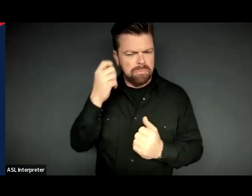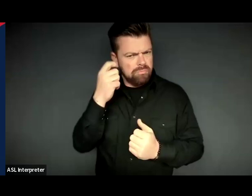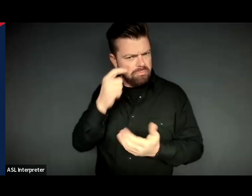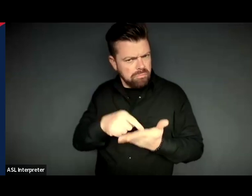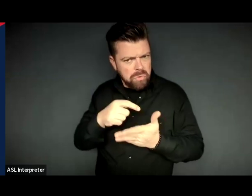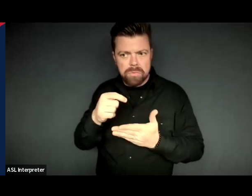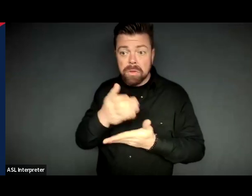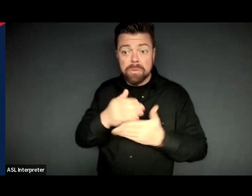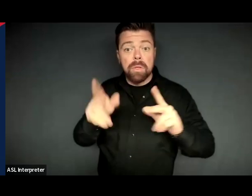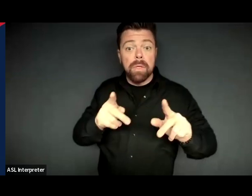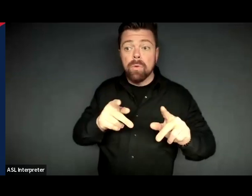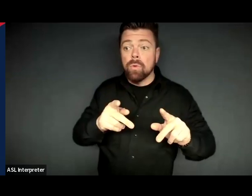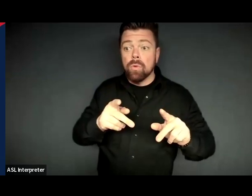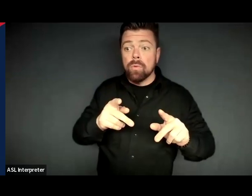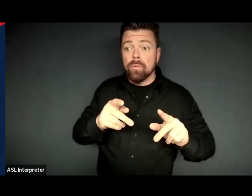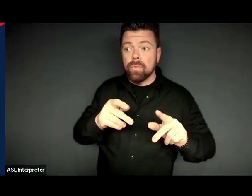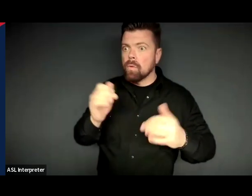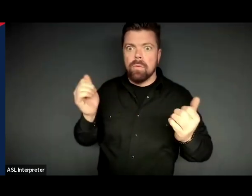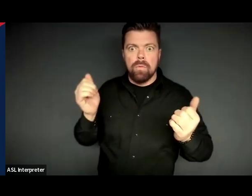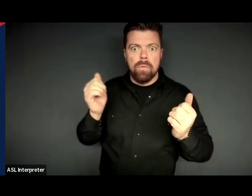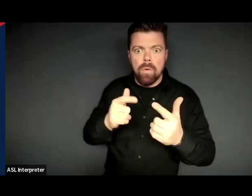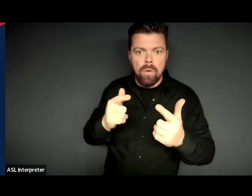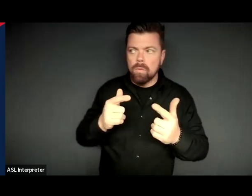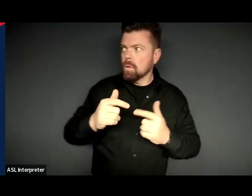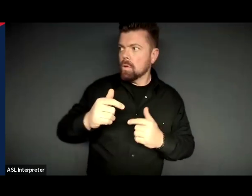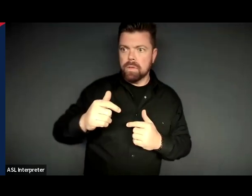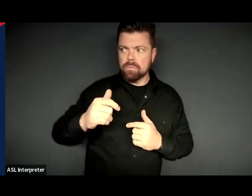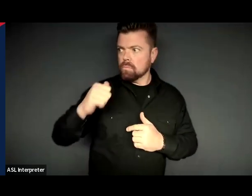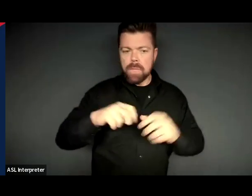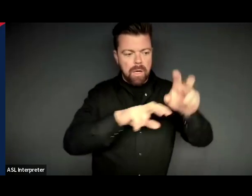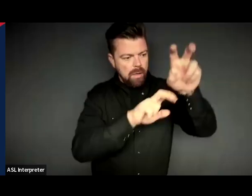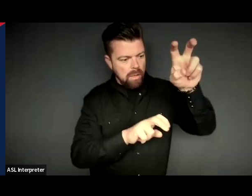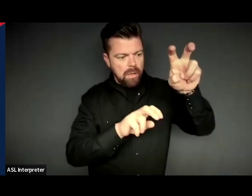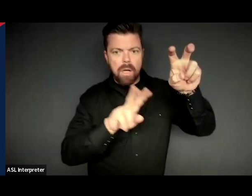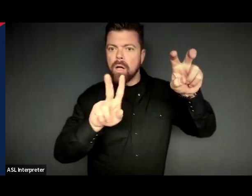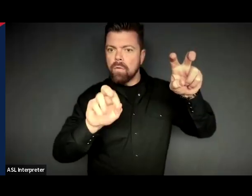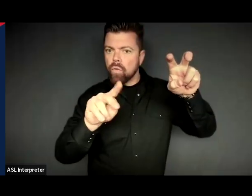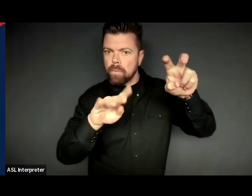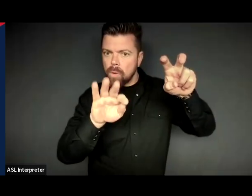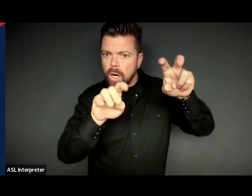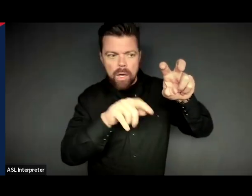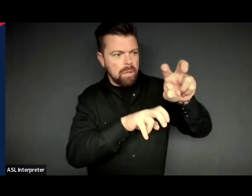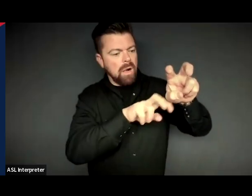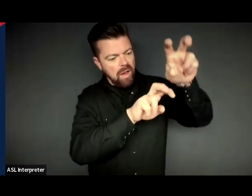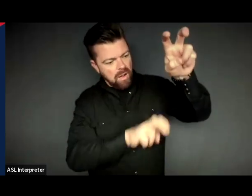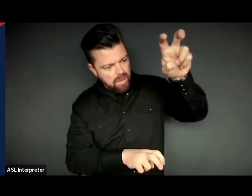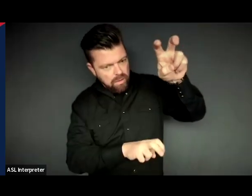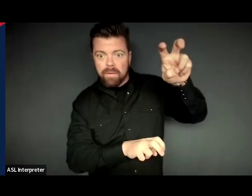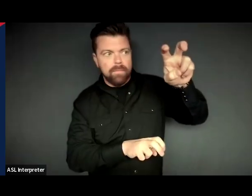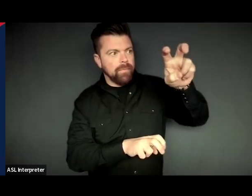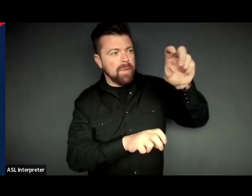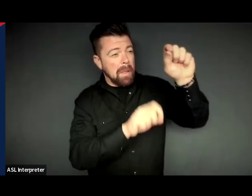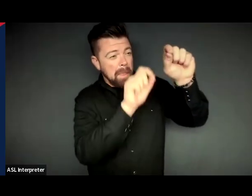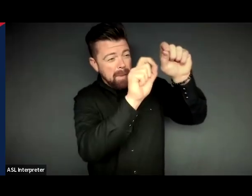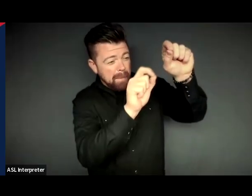have had it on every single vertebrae of the back of their spine. And so the way you prevent them is doing